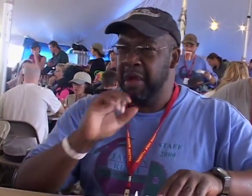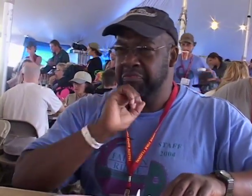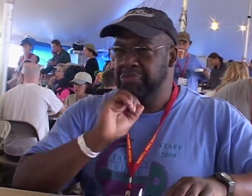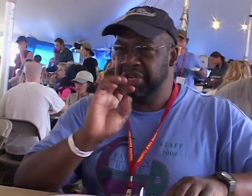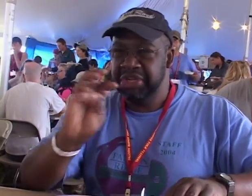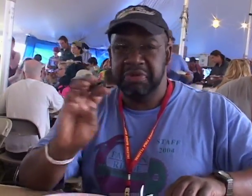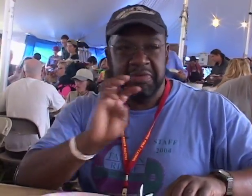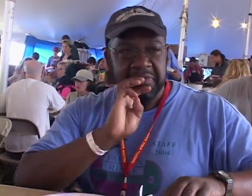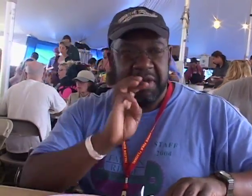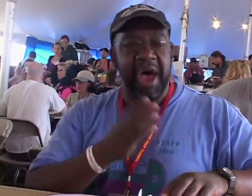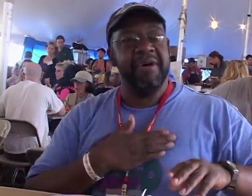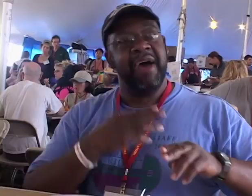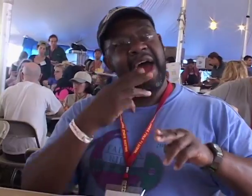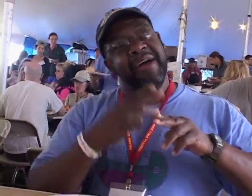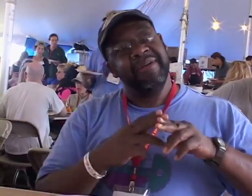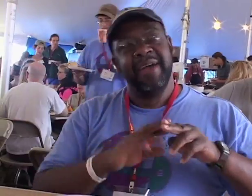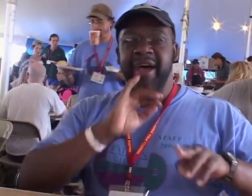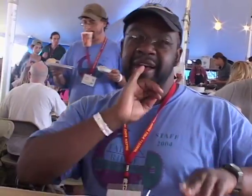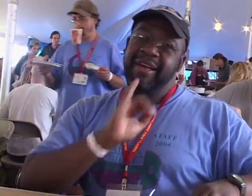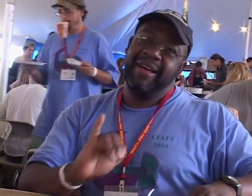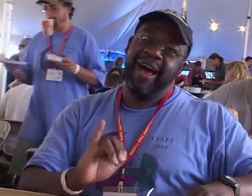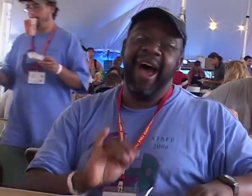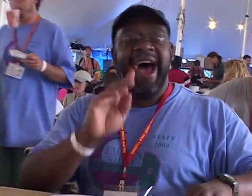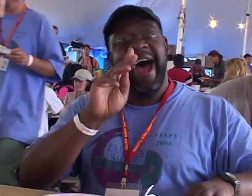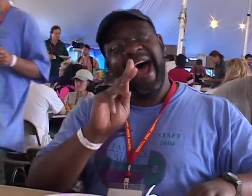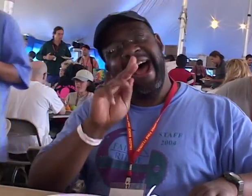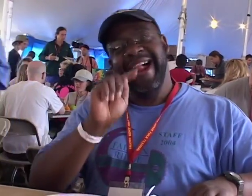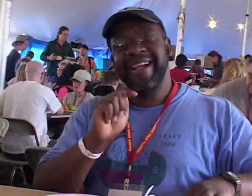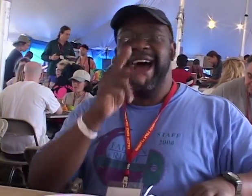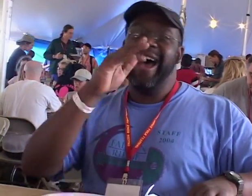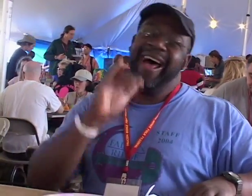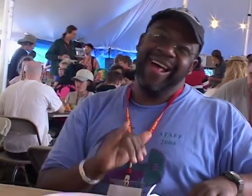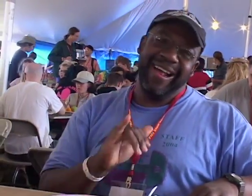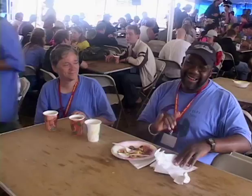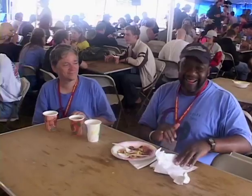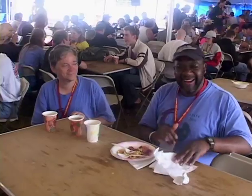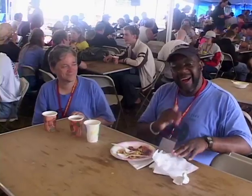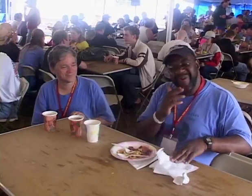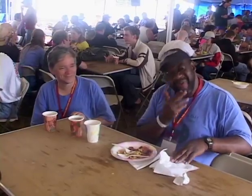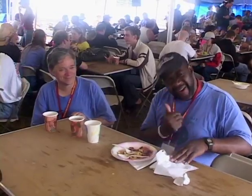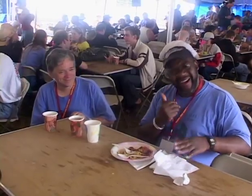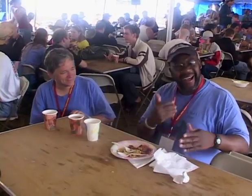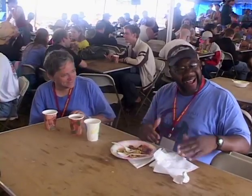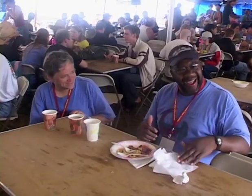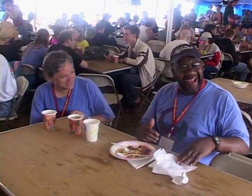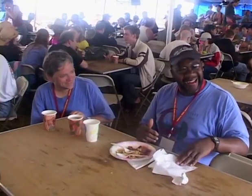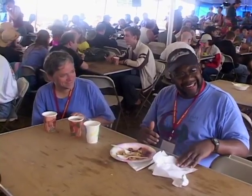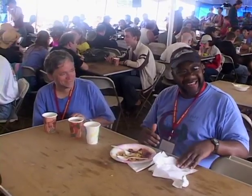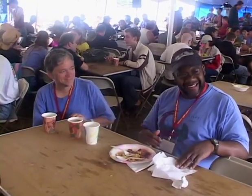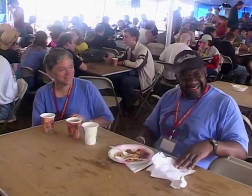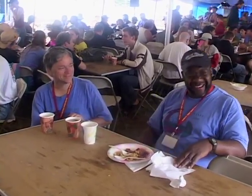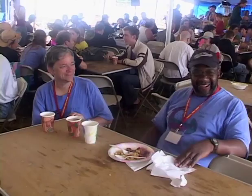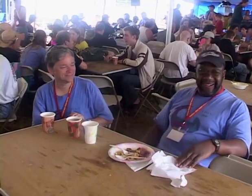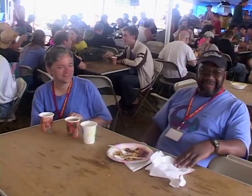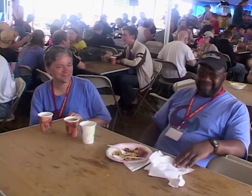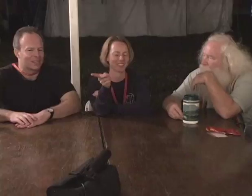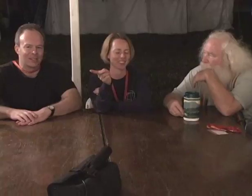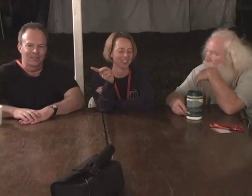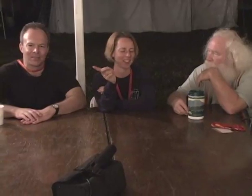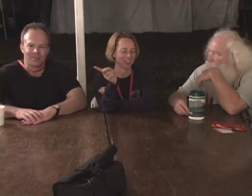girl came up to me and signed, "My name is Katie." That was so